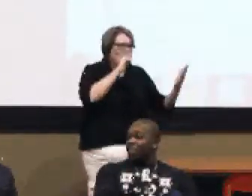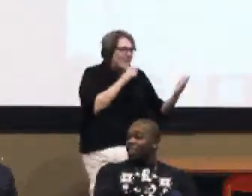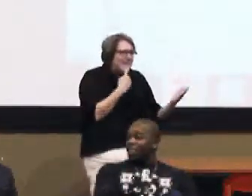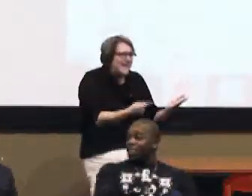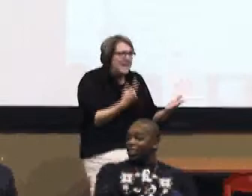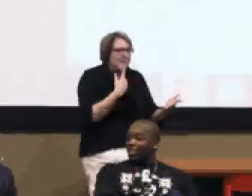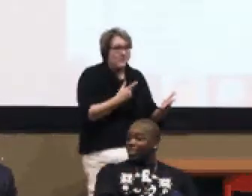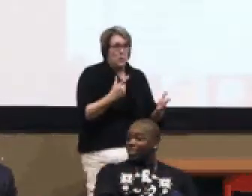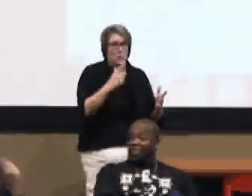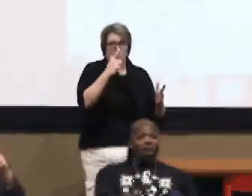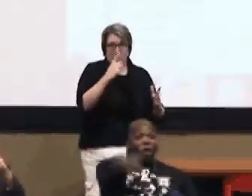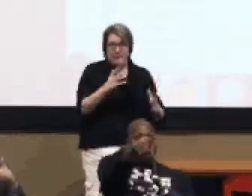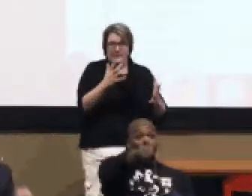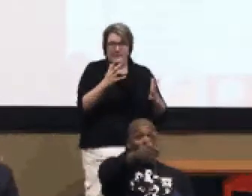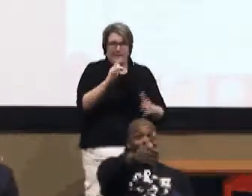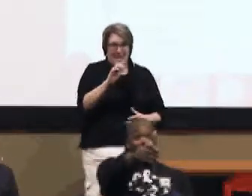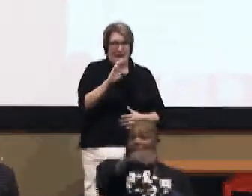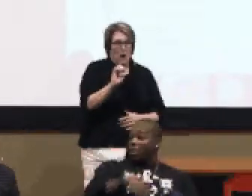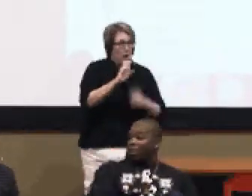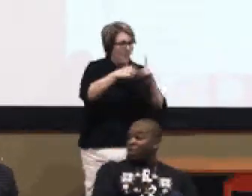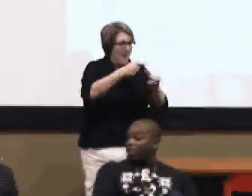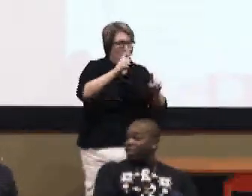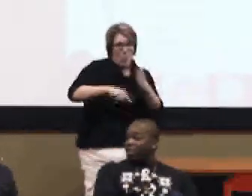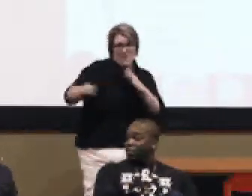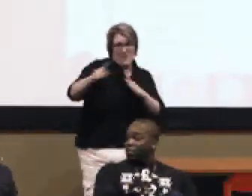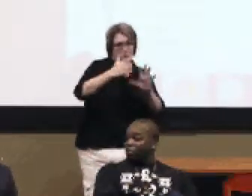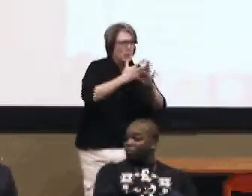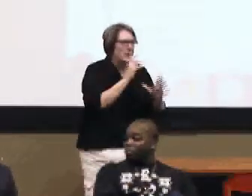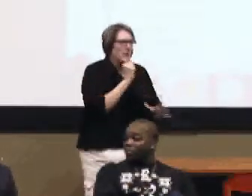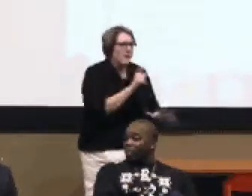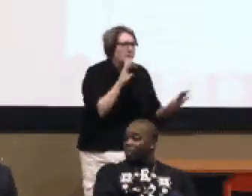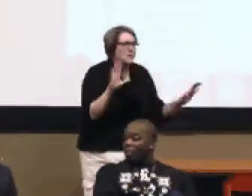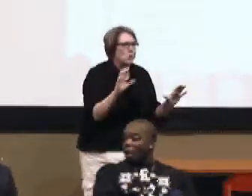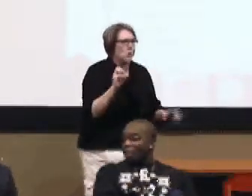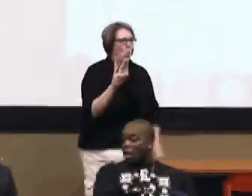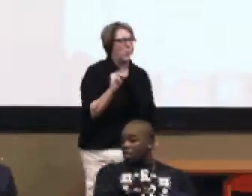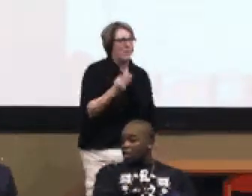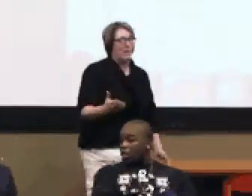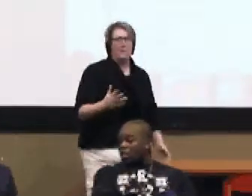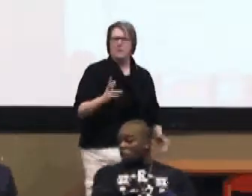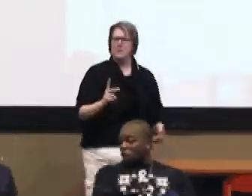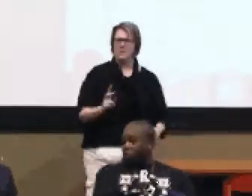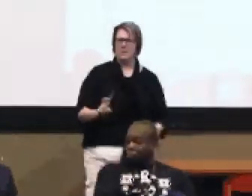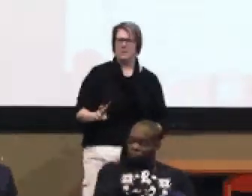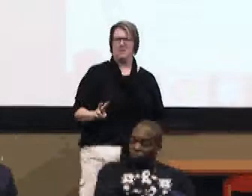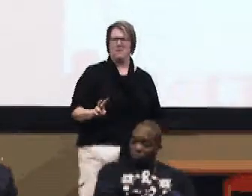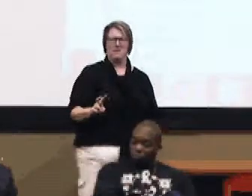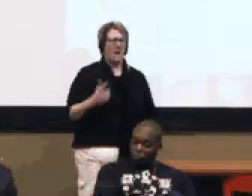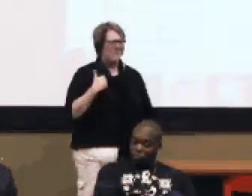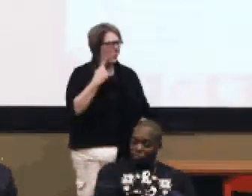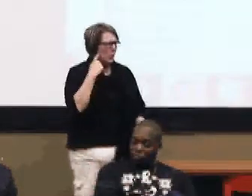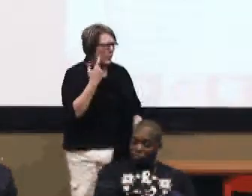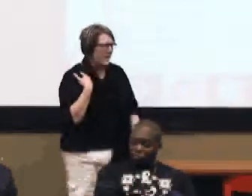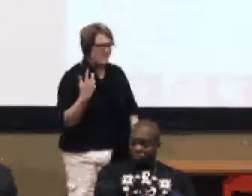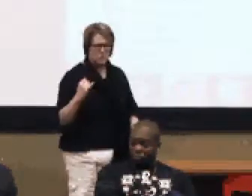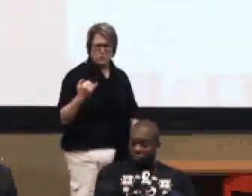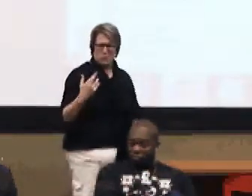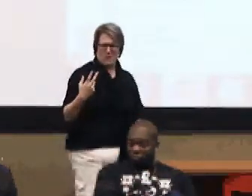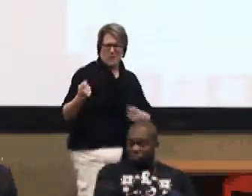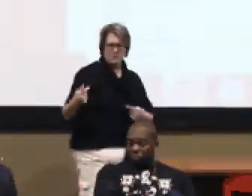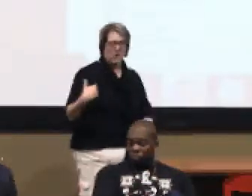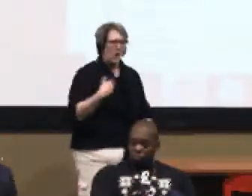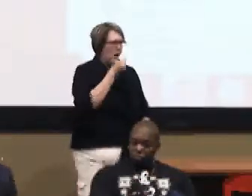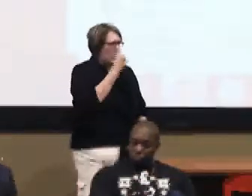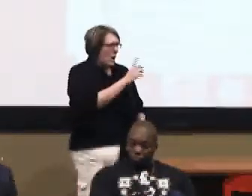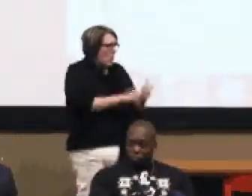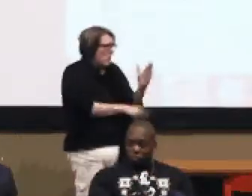if you give a shit about what other people are doing, you're never gonna be able to do your own thing. And people always say like, ooh, have you always heard that since you were in junior high? Like, I